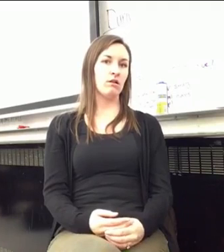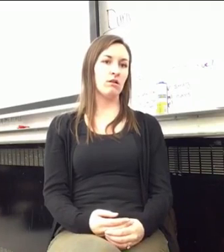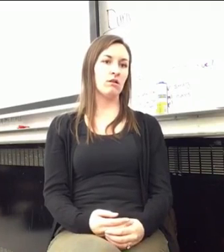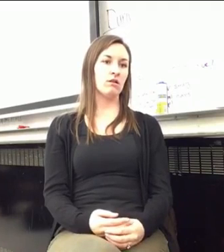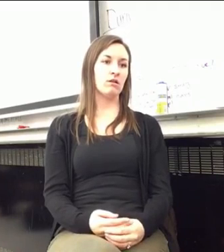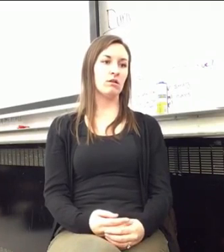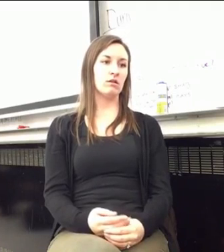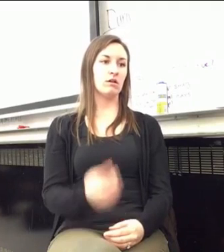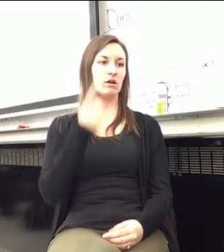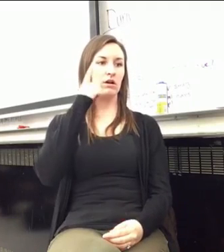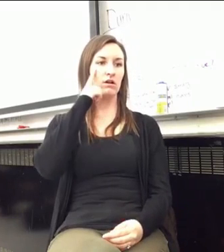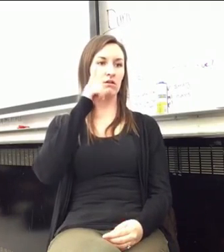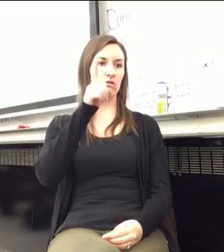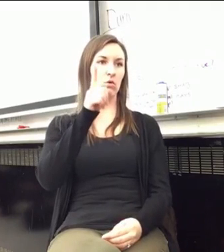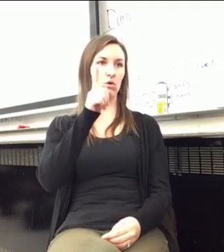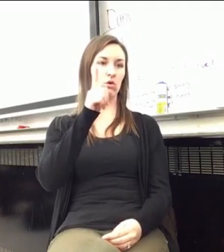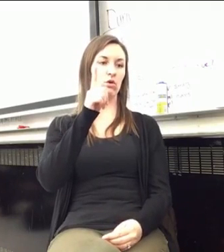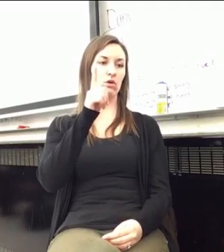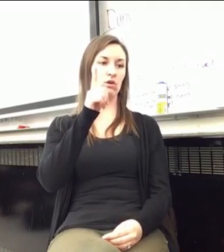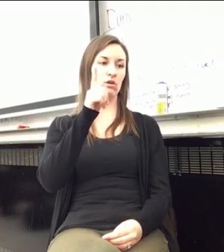in gaining